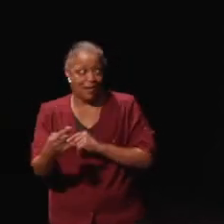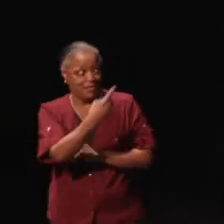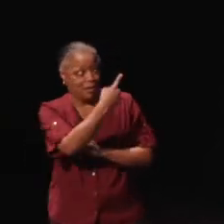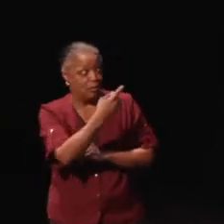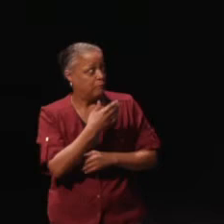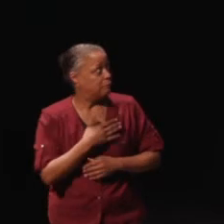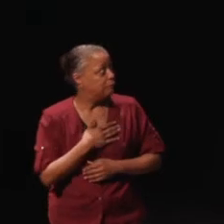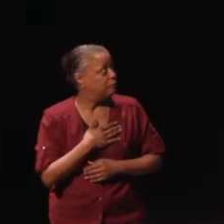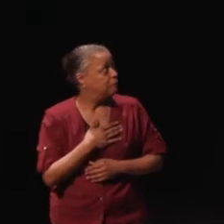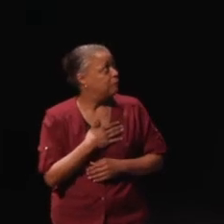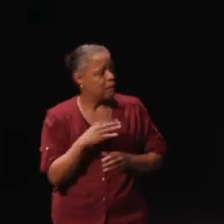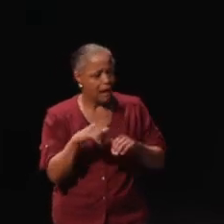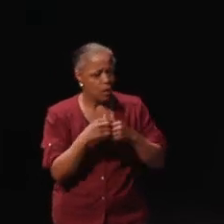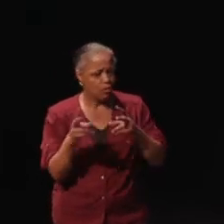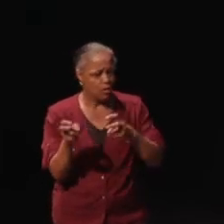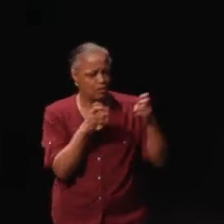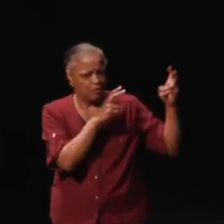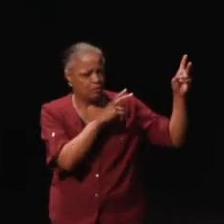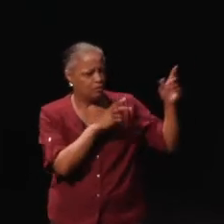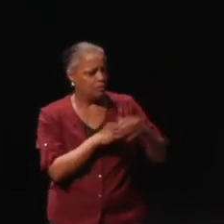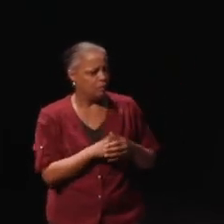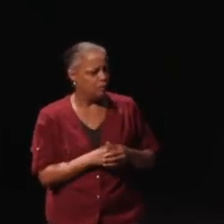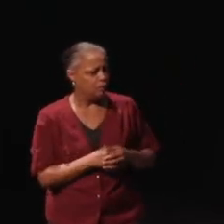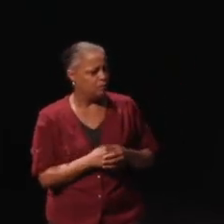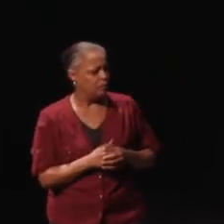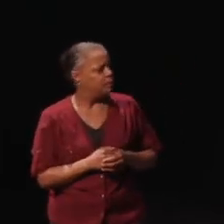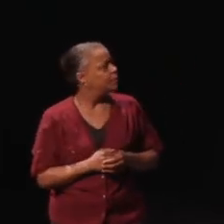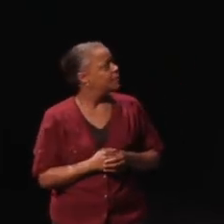So, how do I get it?